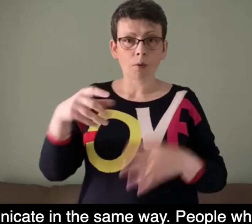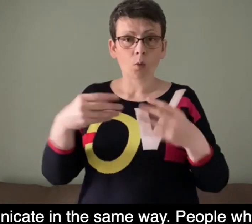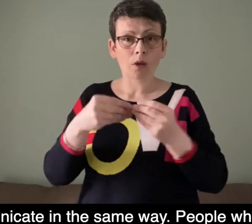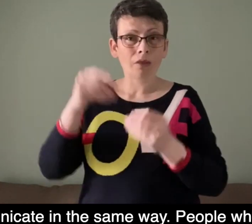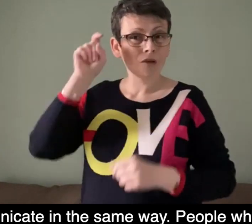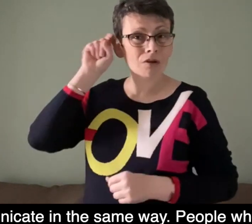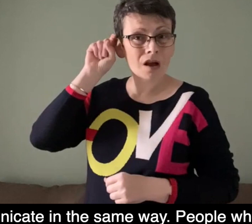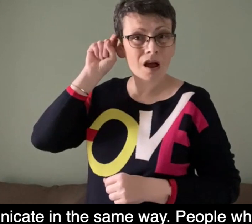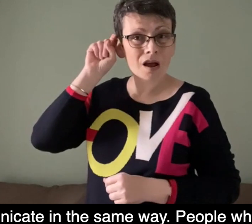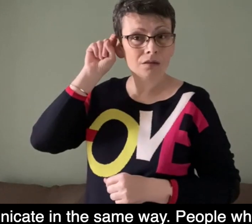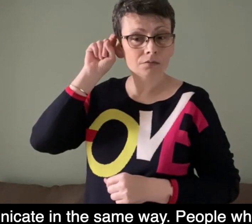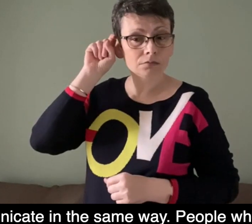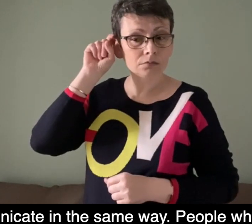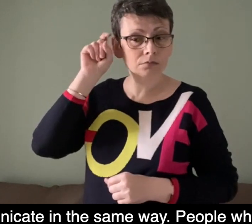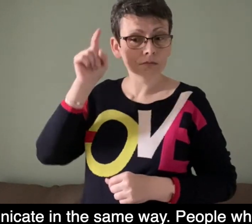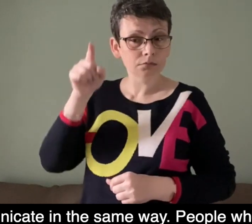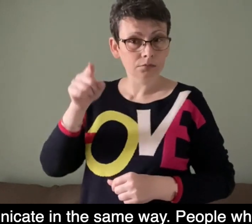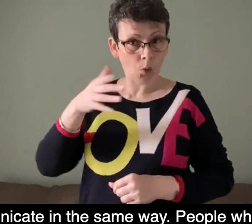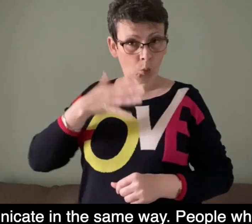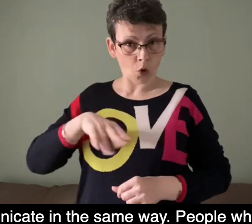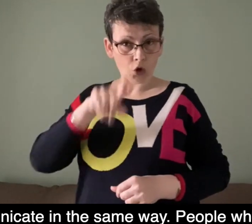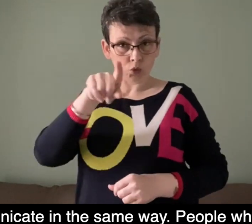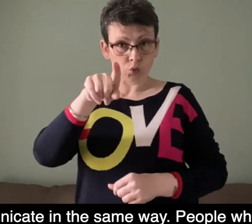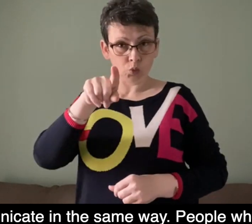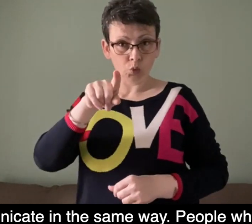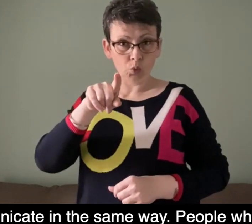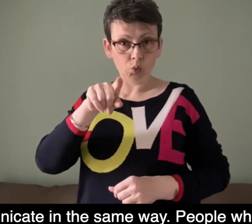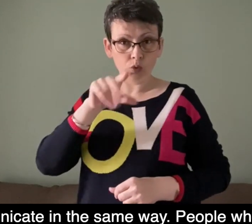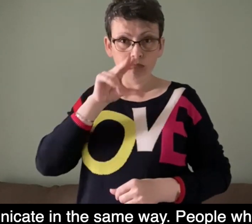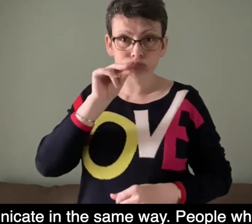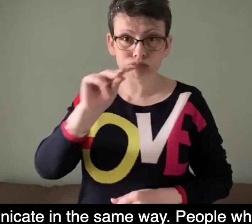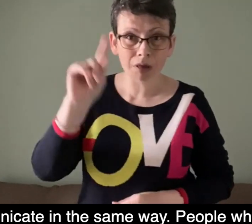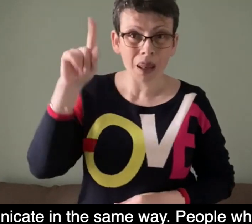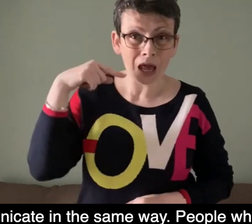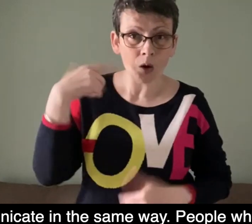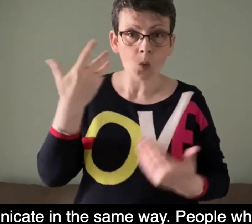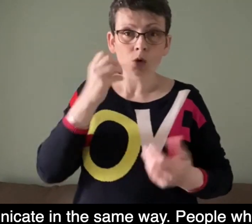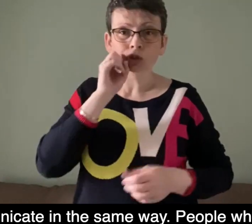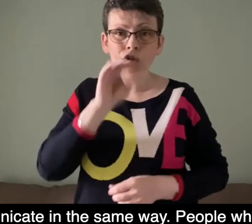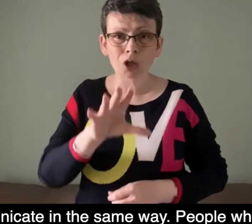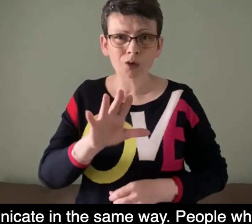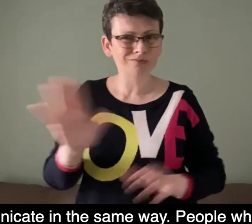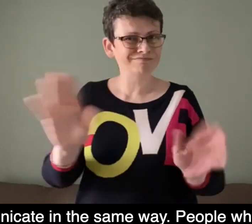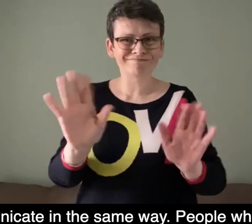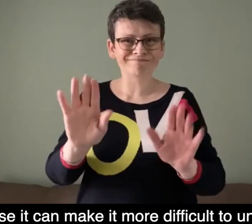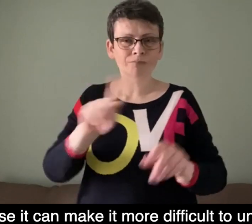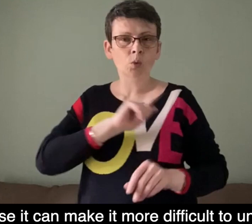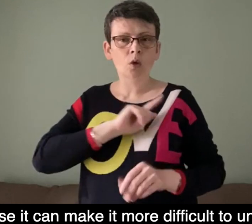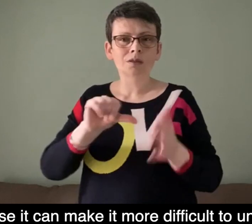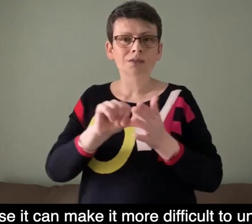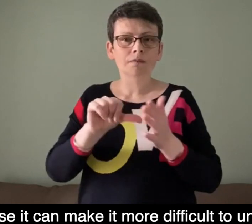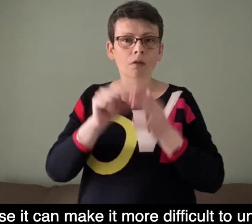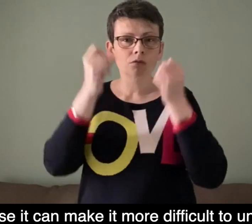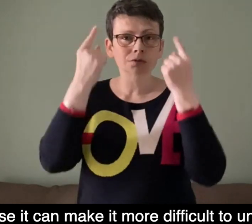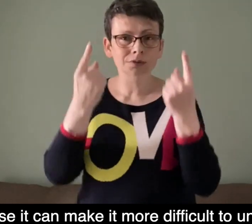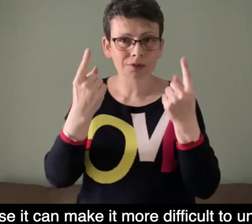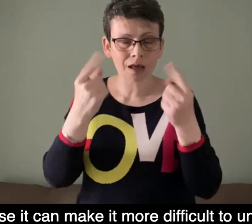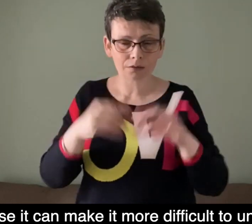People who wear hearing aids won't necessarily want you to speak louder or slowly because it can make it more difficult to understand.